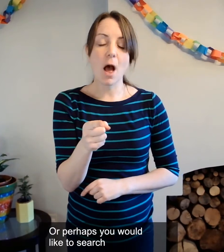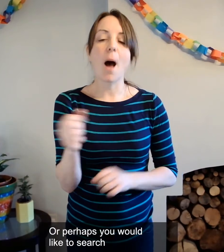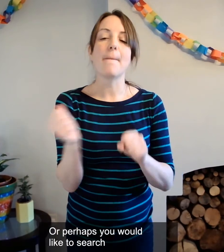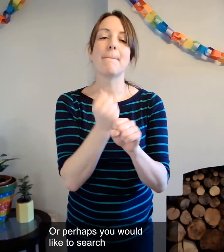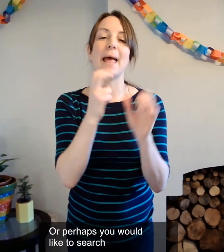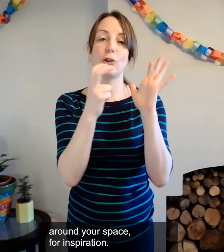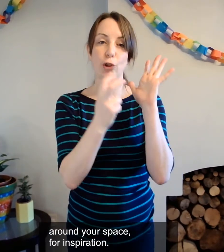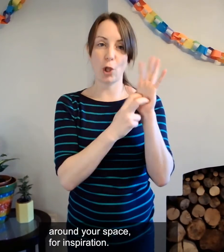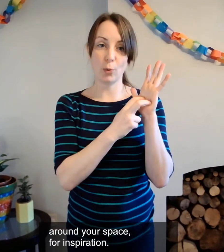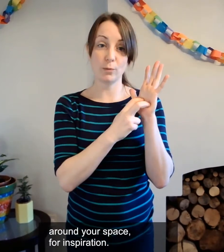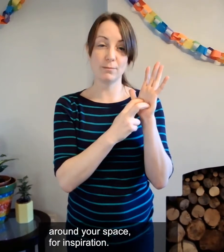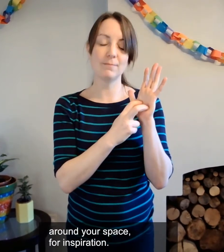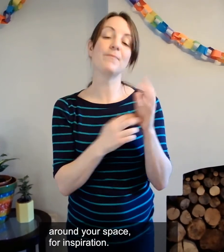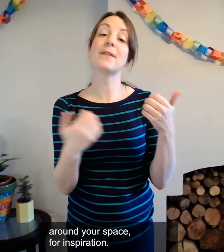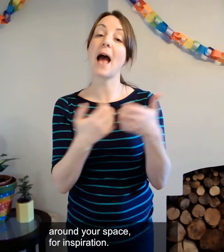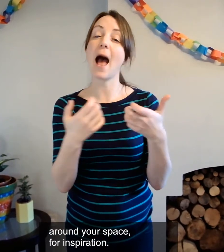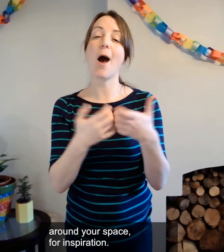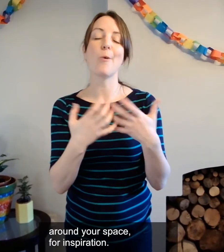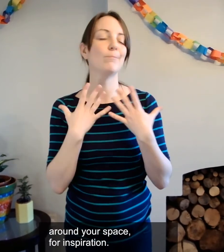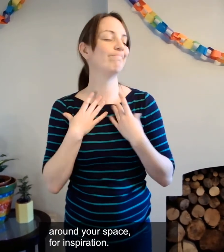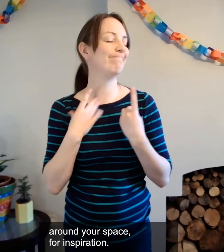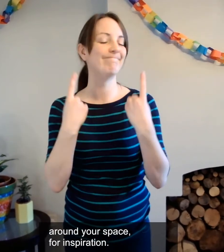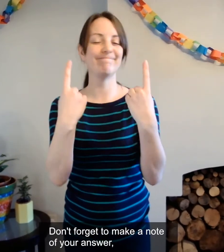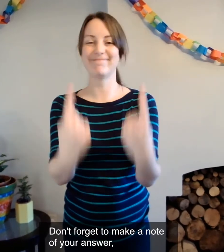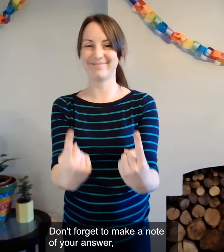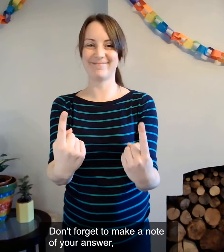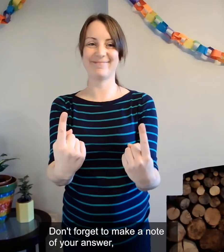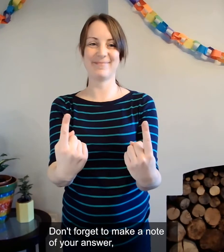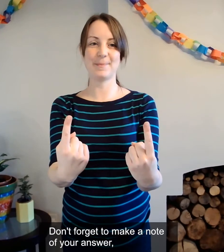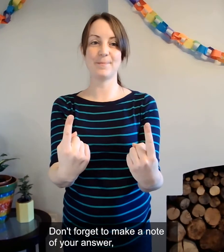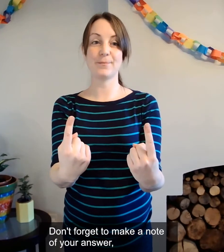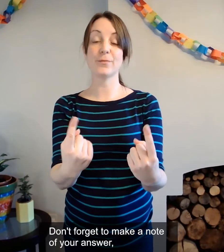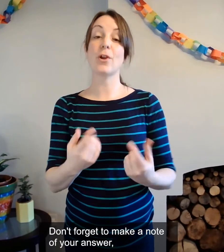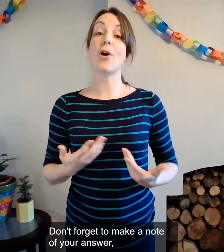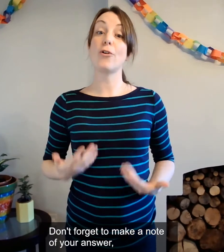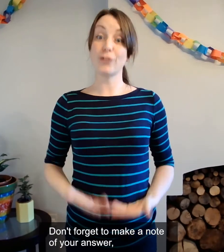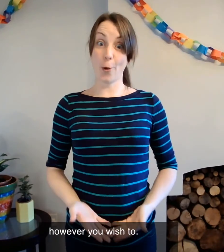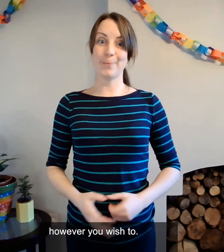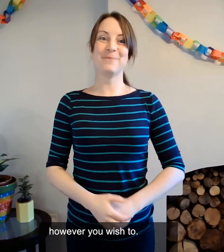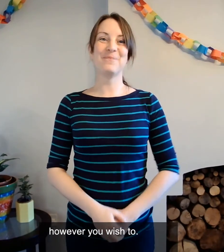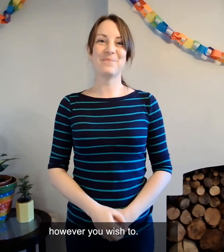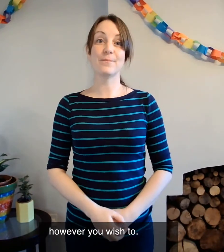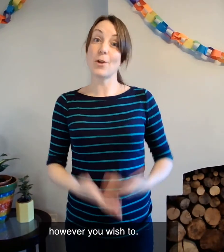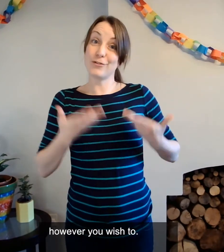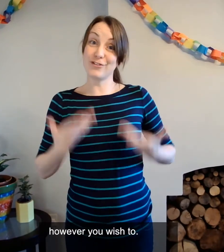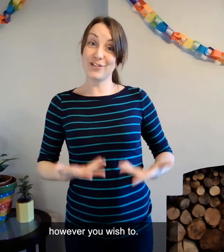you would like to search around your space for inspiration. Don't forget to make a note of your answer, however you wish to.